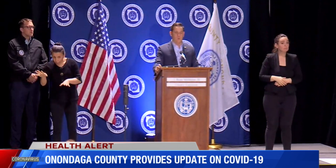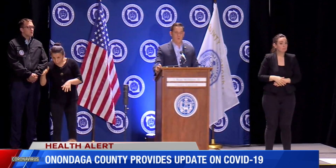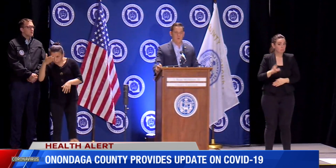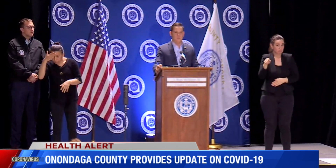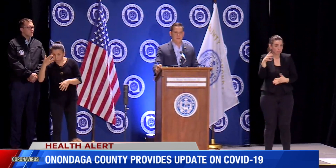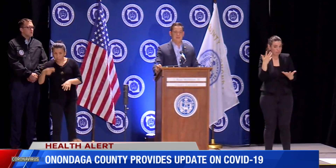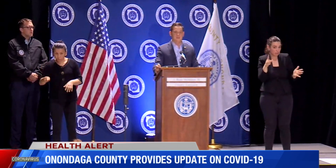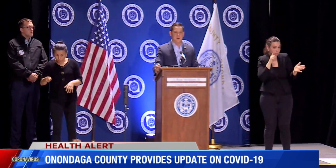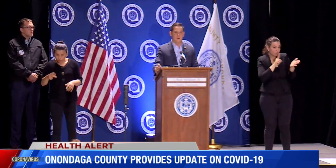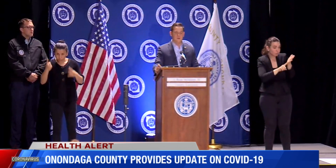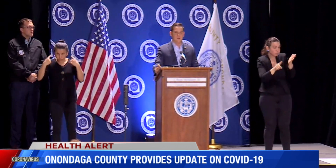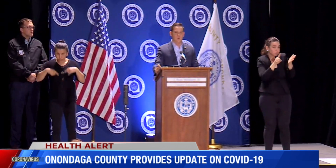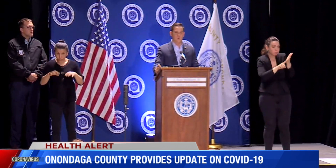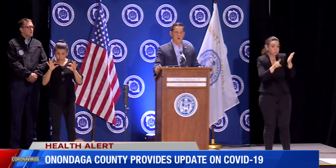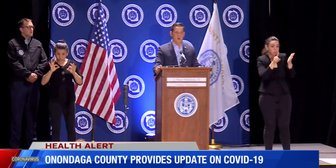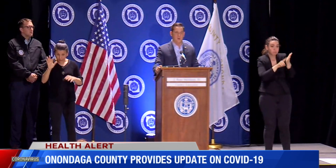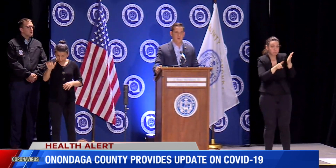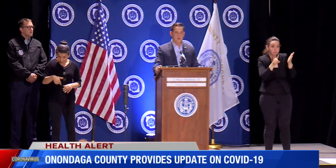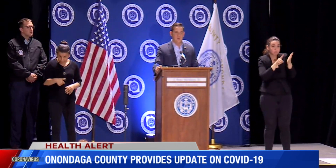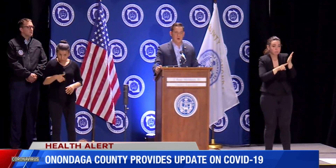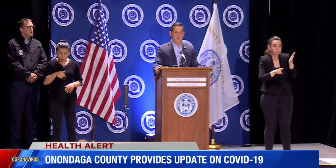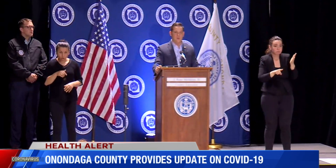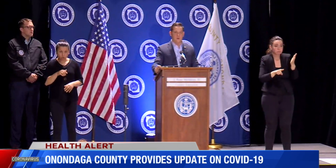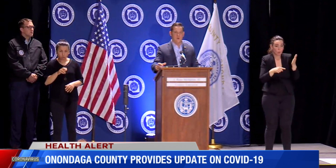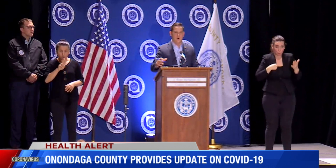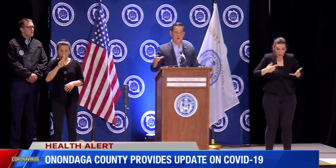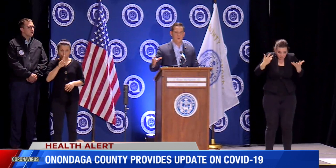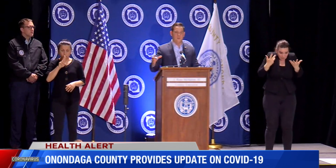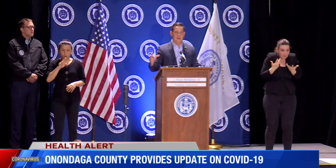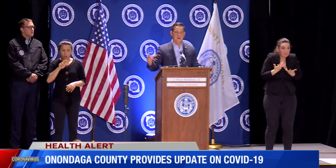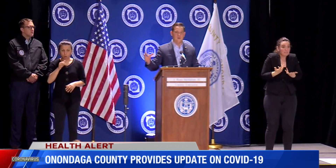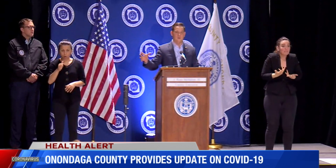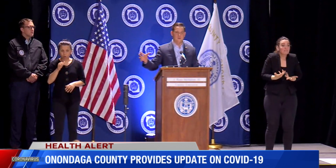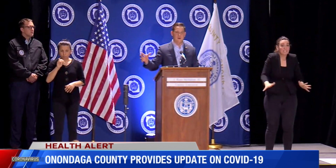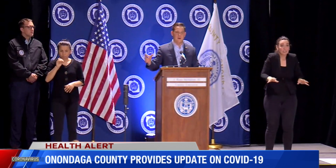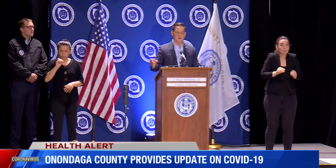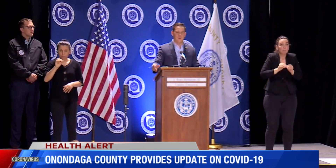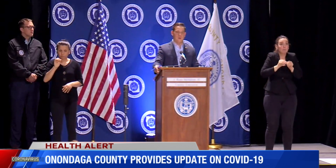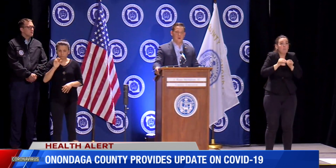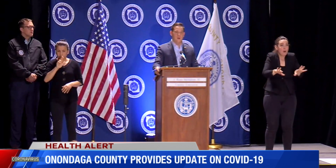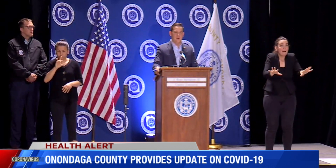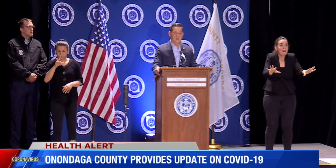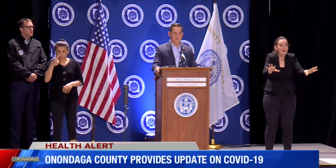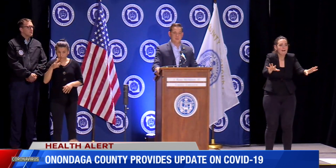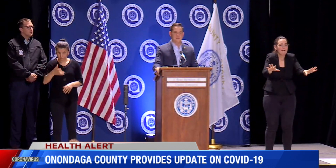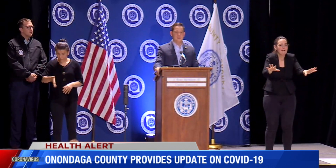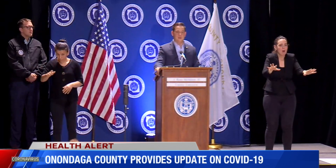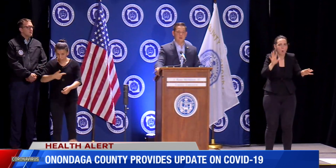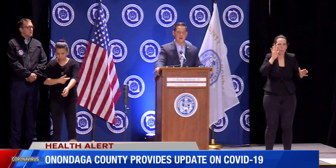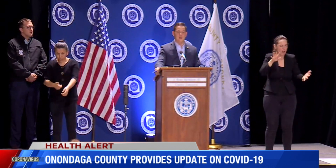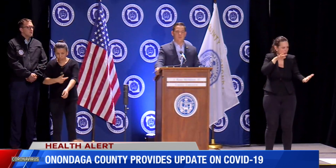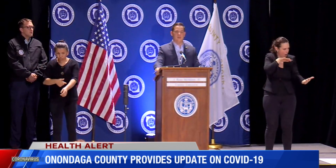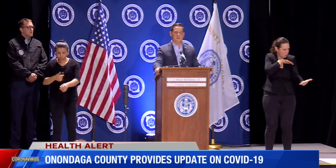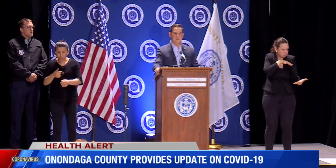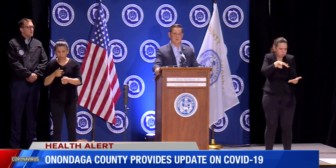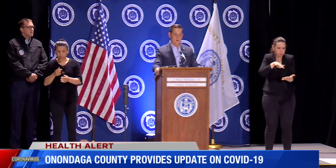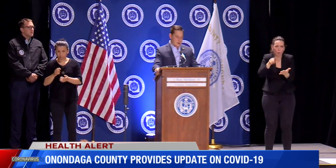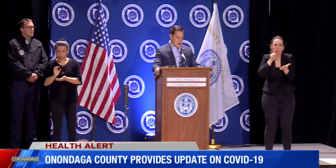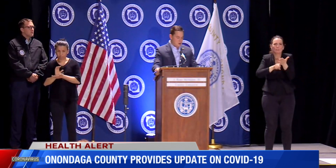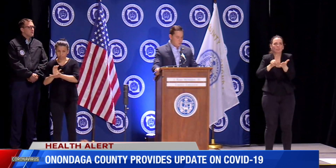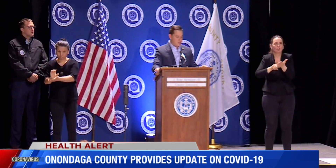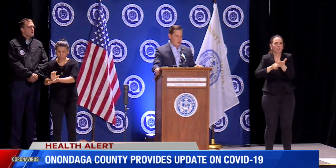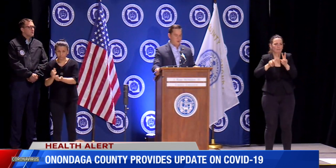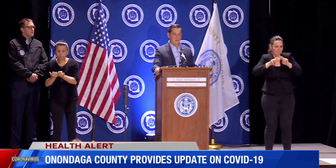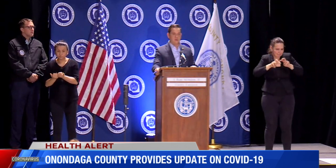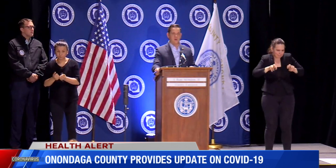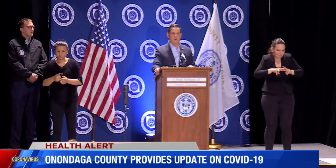that when we beat this virus, and we will, we don't know the behavior of this virus, whether it's going to end up being seasonal or